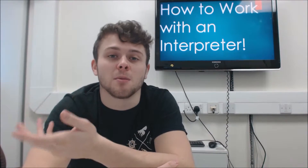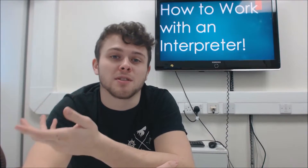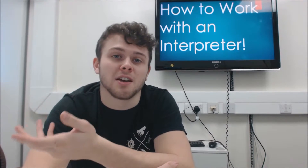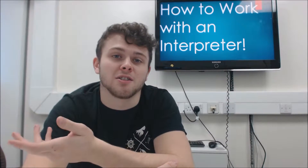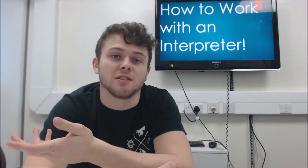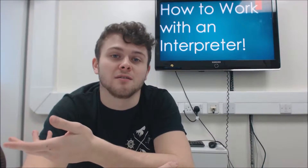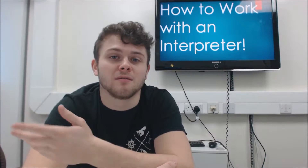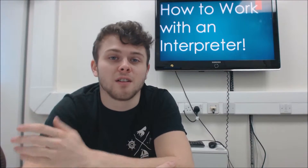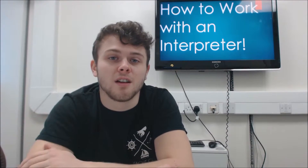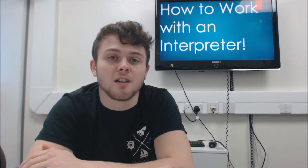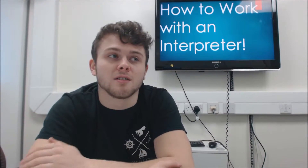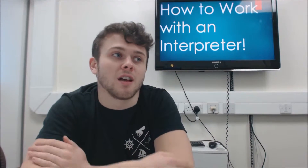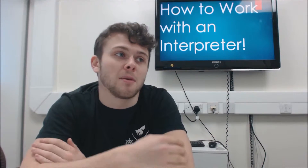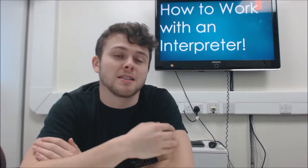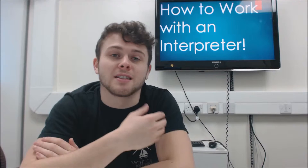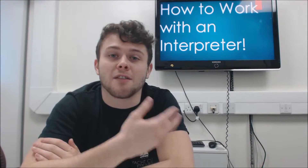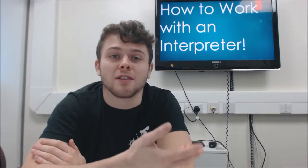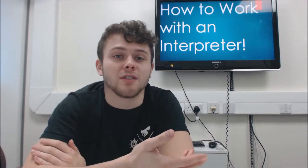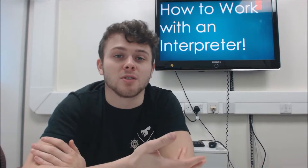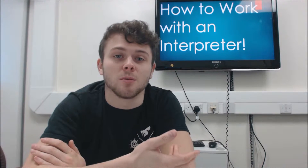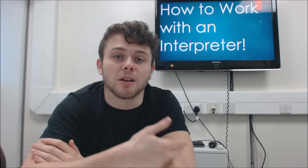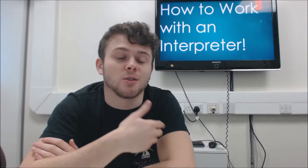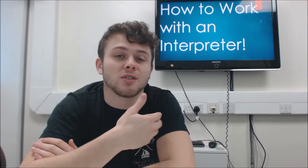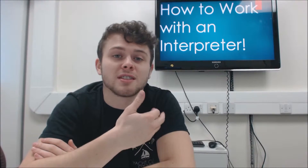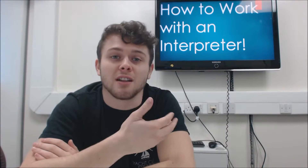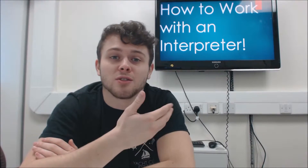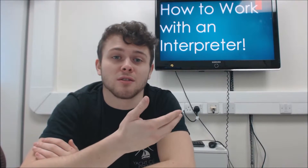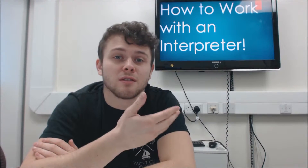clear interpretation. So that means the deaf